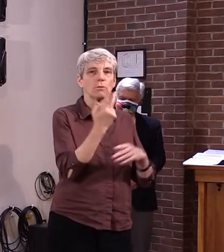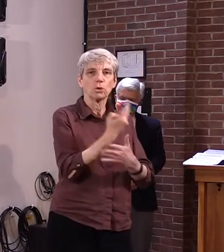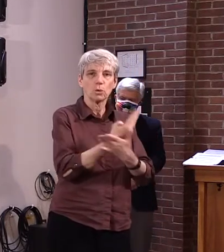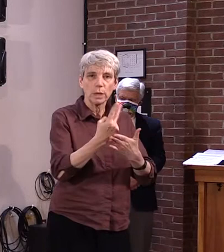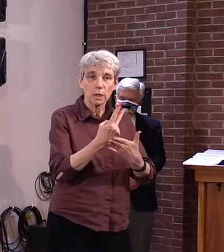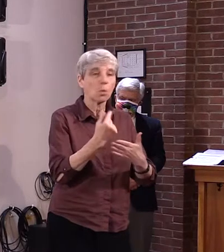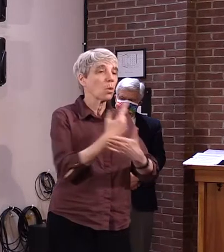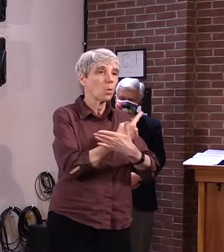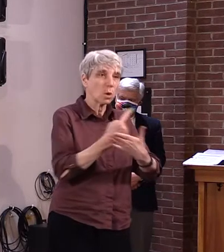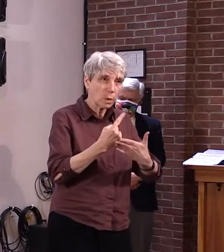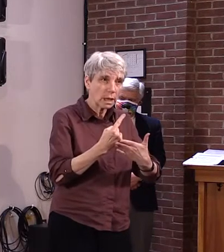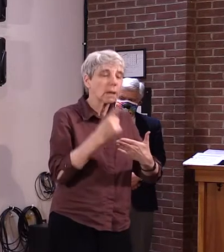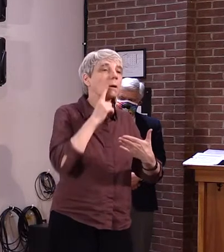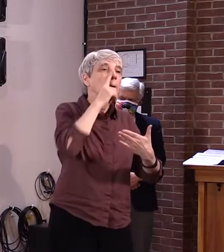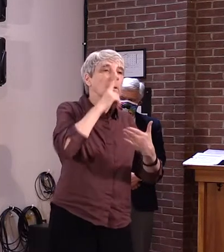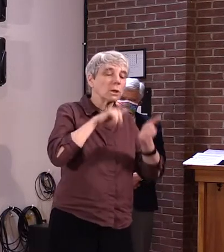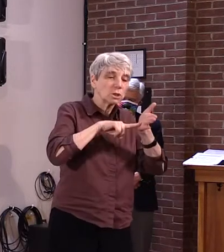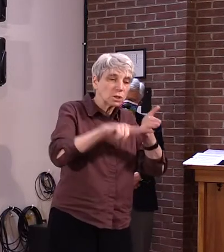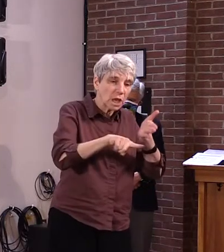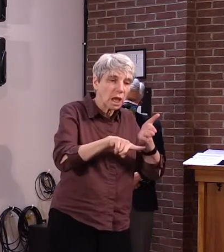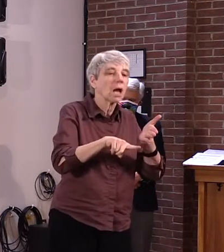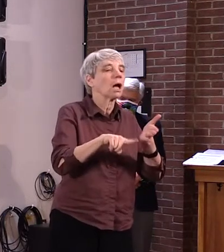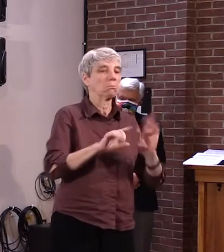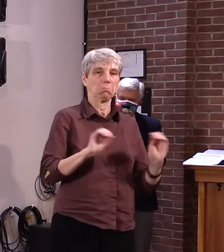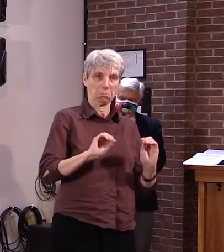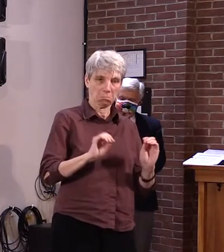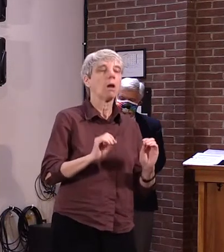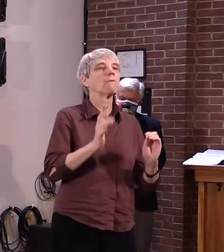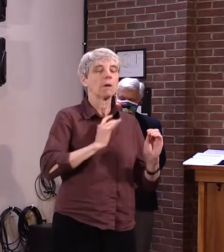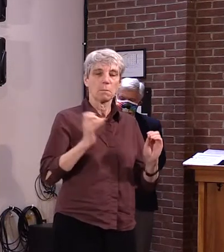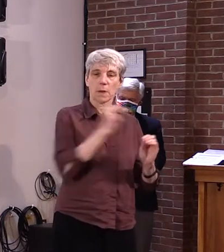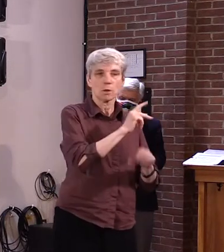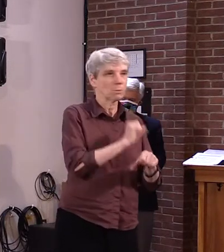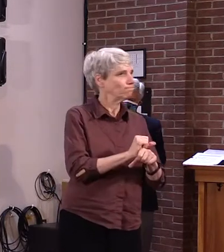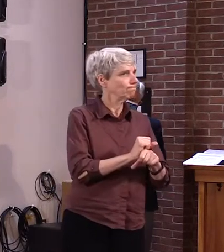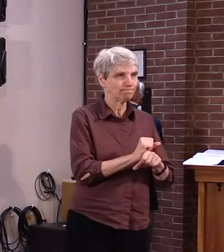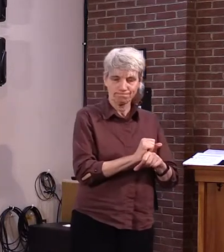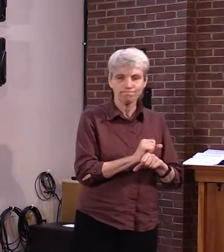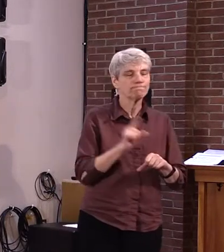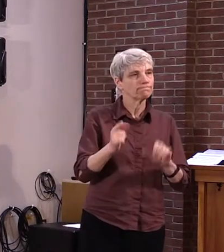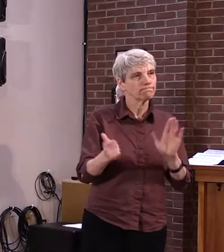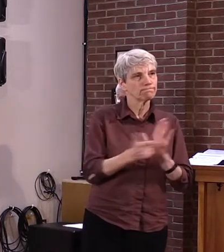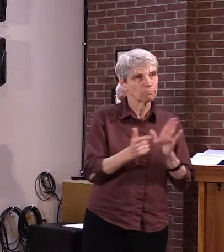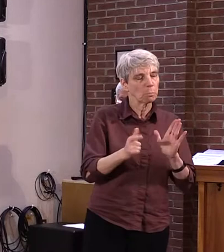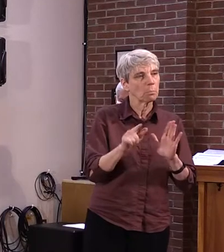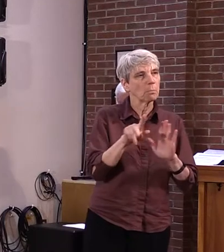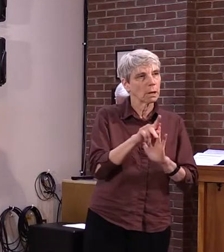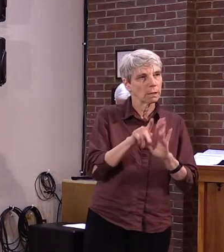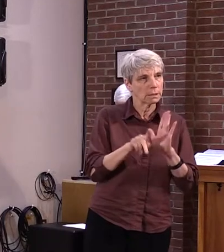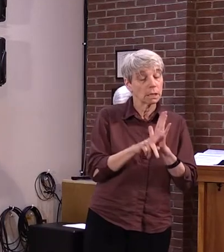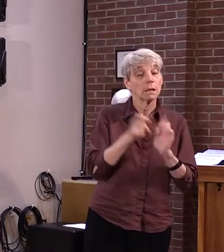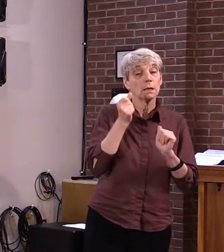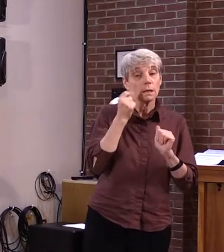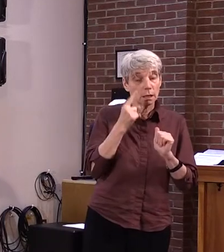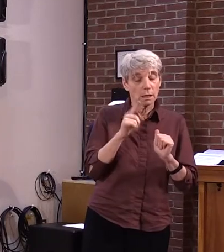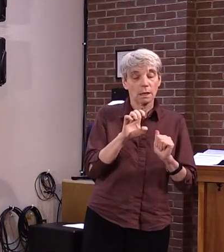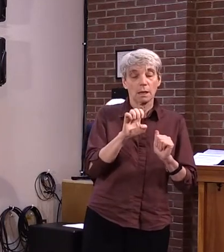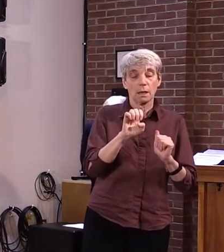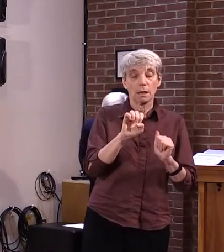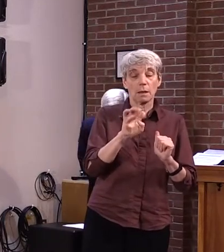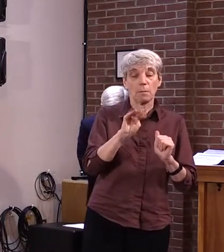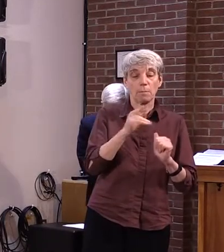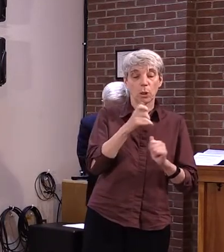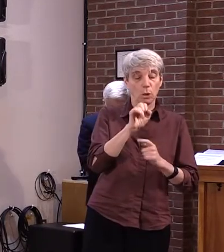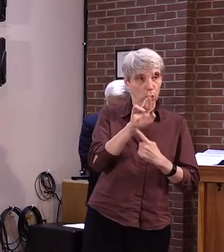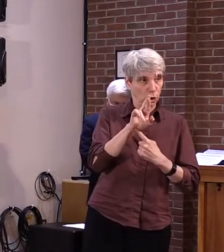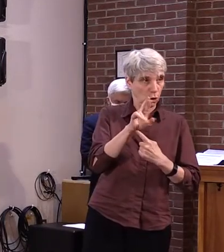in violation of the state cross-state travel policy. Employers do have the ability to